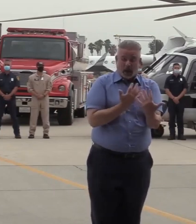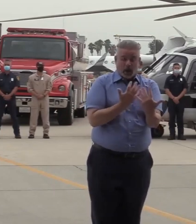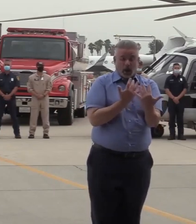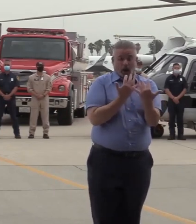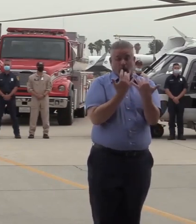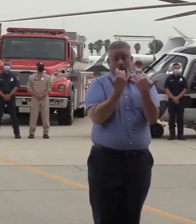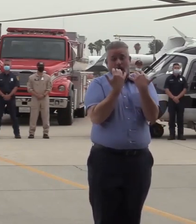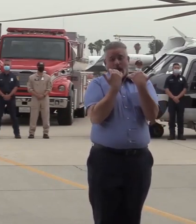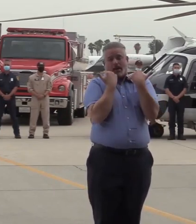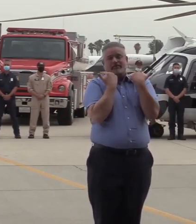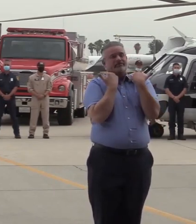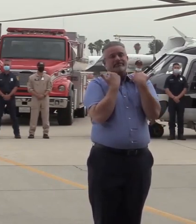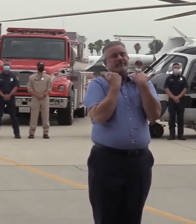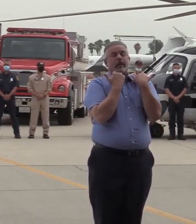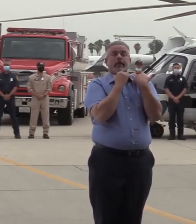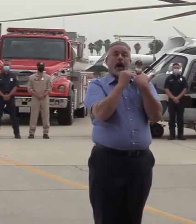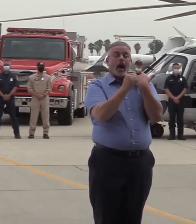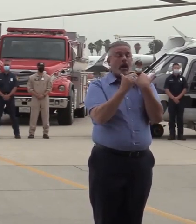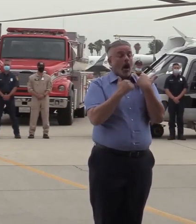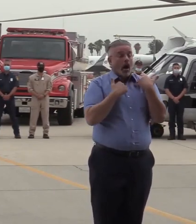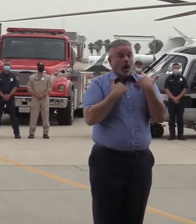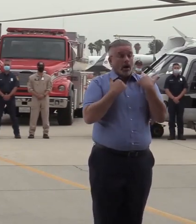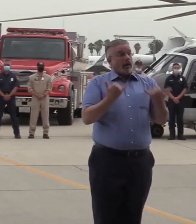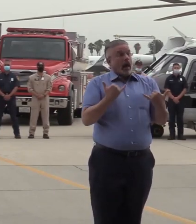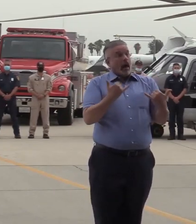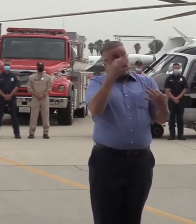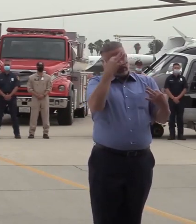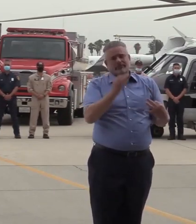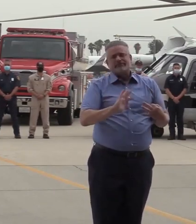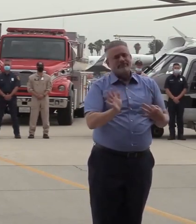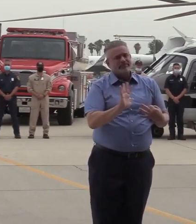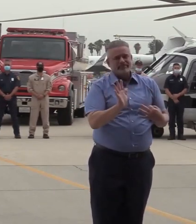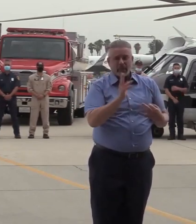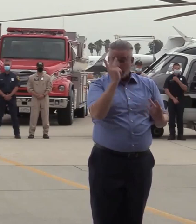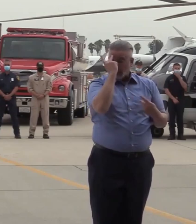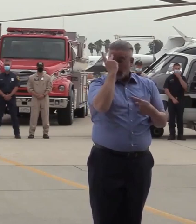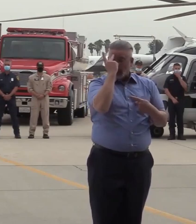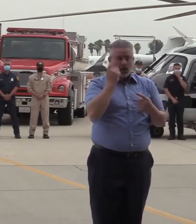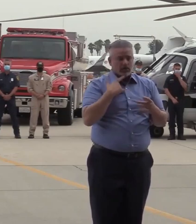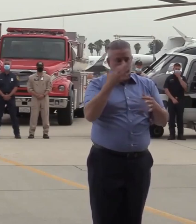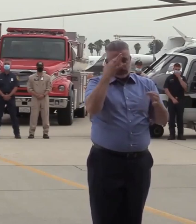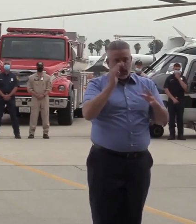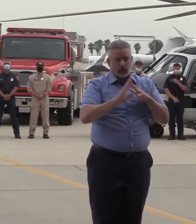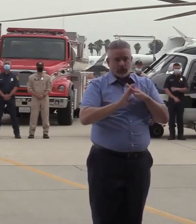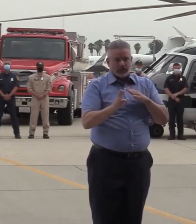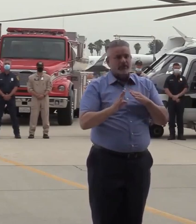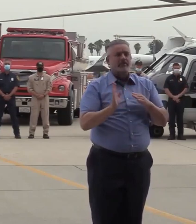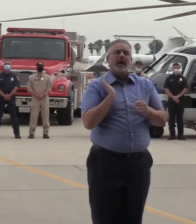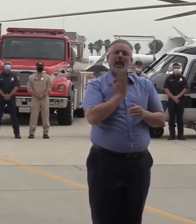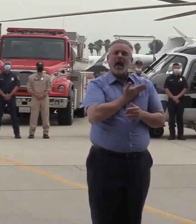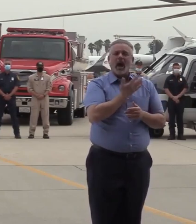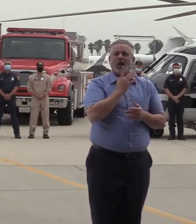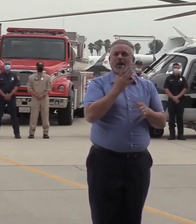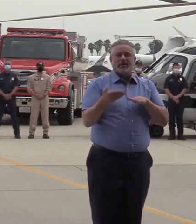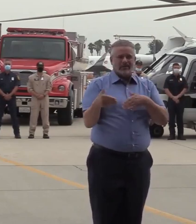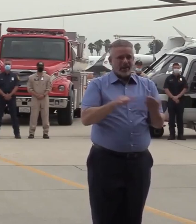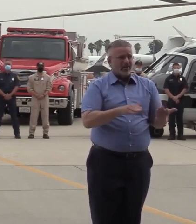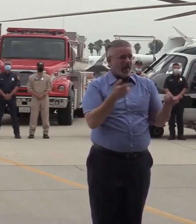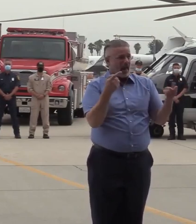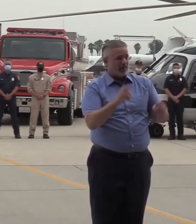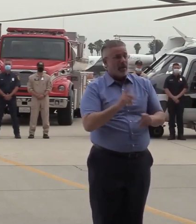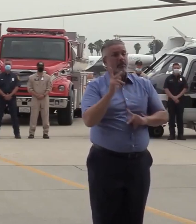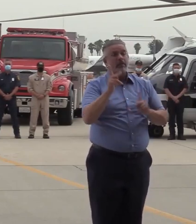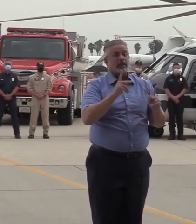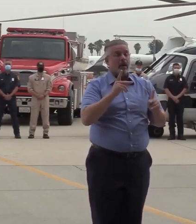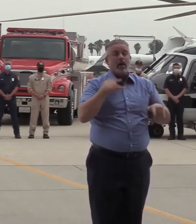you, is not a moment to make a decision. That's when people panic and decide to leave, but that's how many of our fatalities occur, with